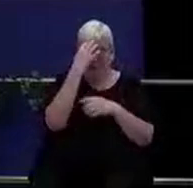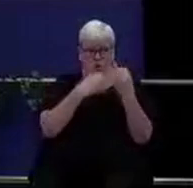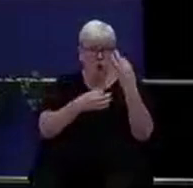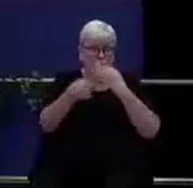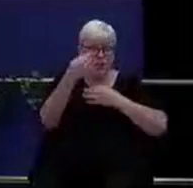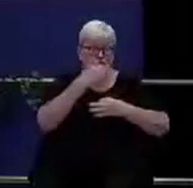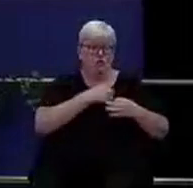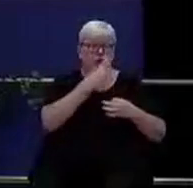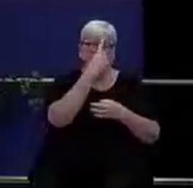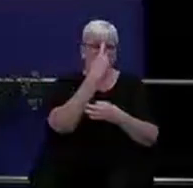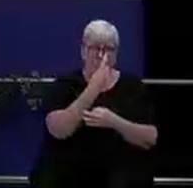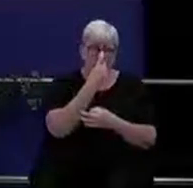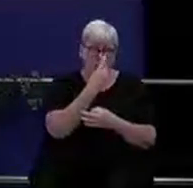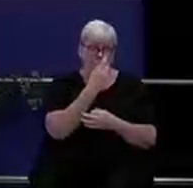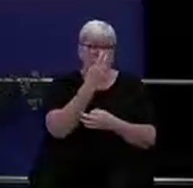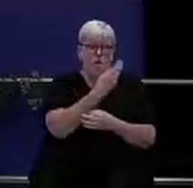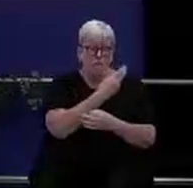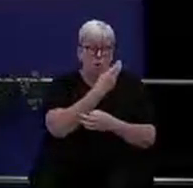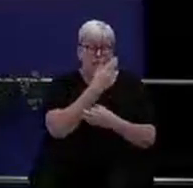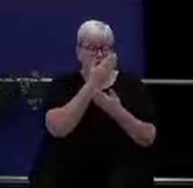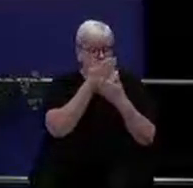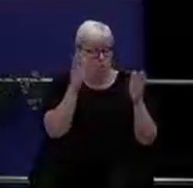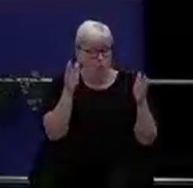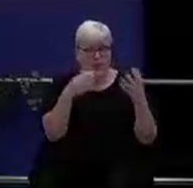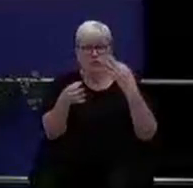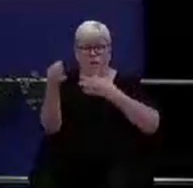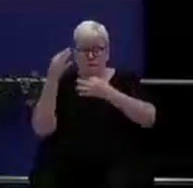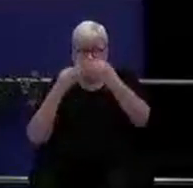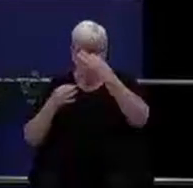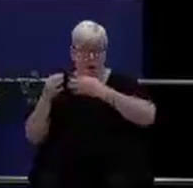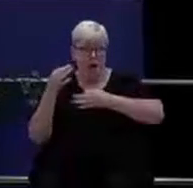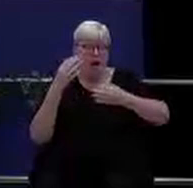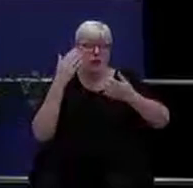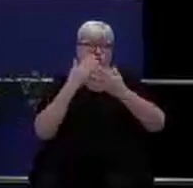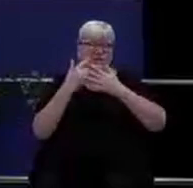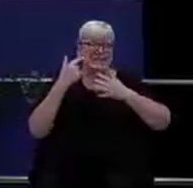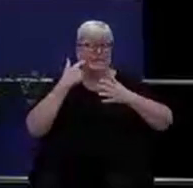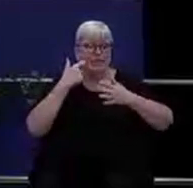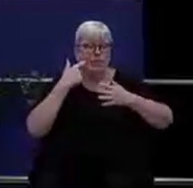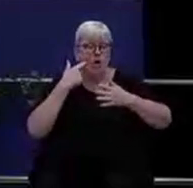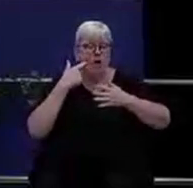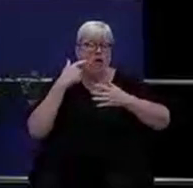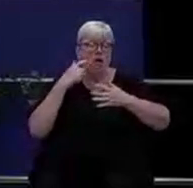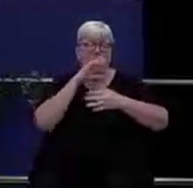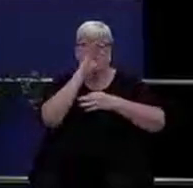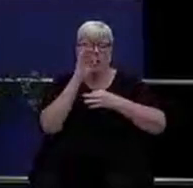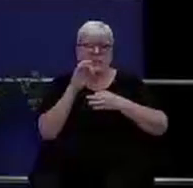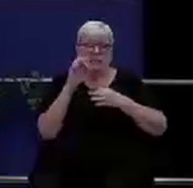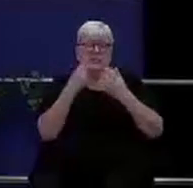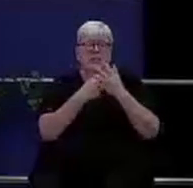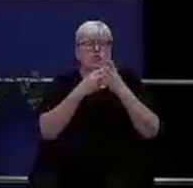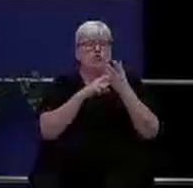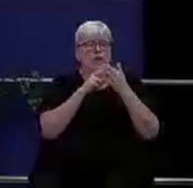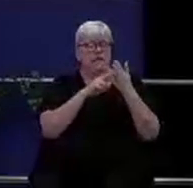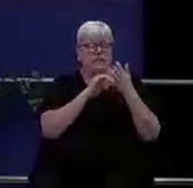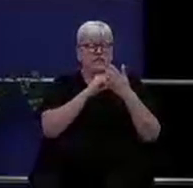one more question of you both, and then I'll open the floor to everyone else, which is a very simple one, which is that we have ravens on one side and we